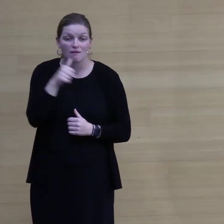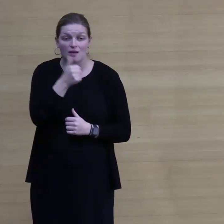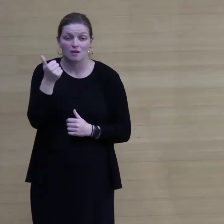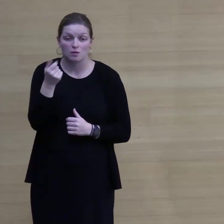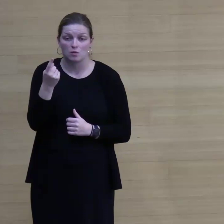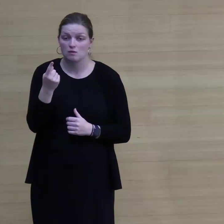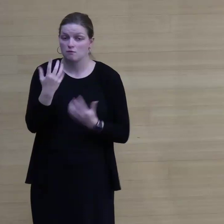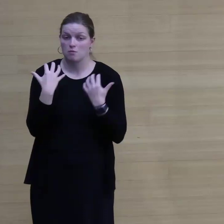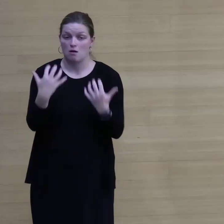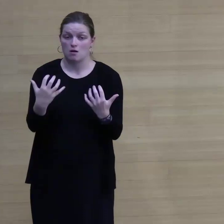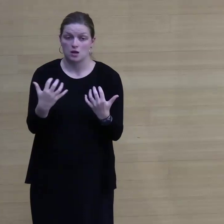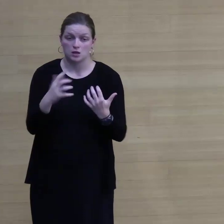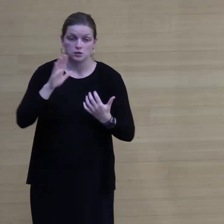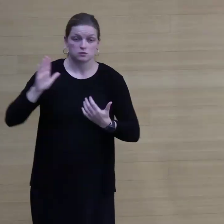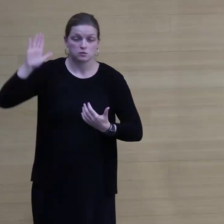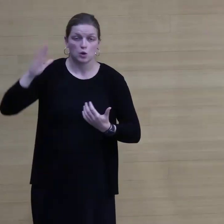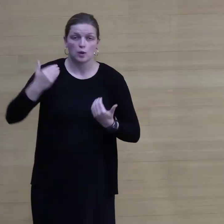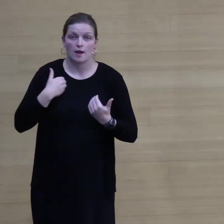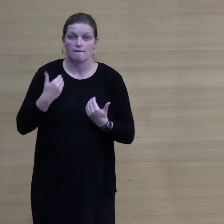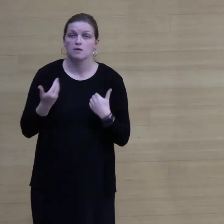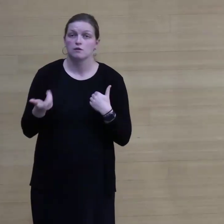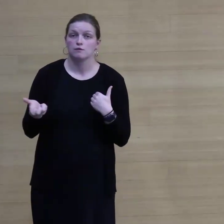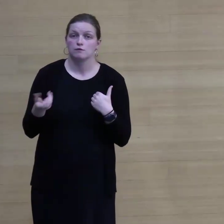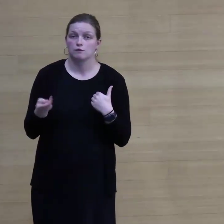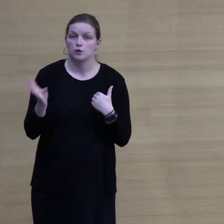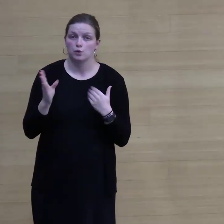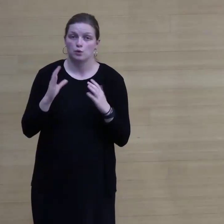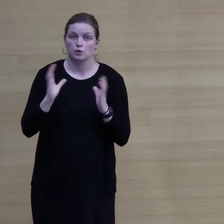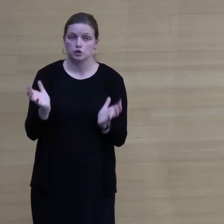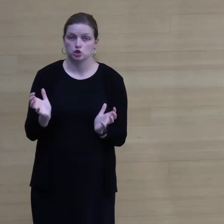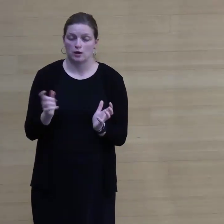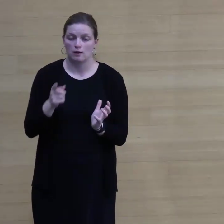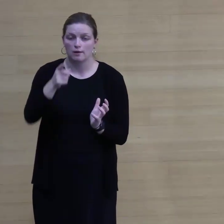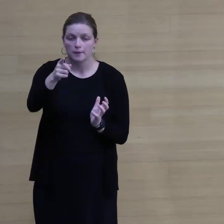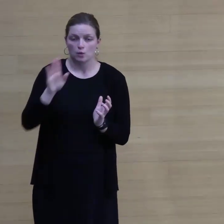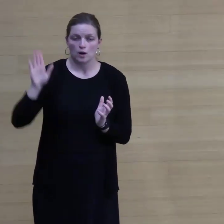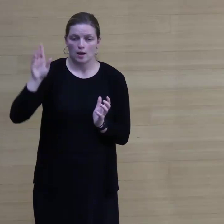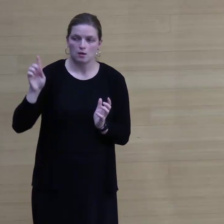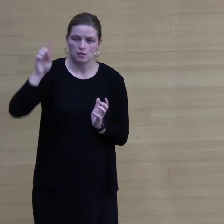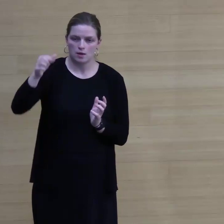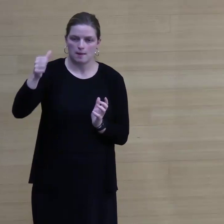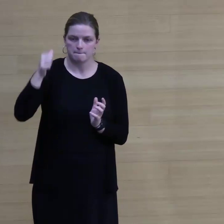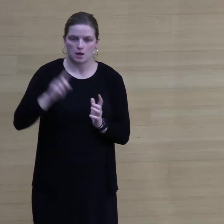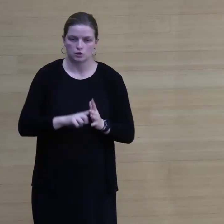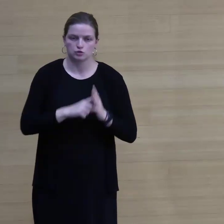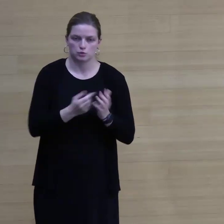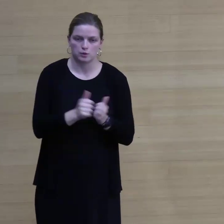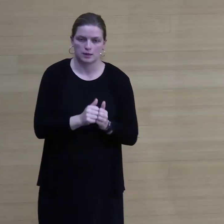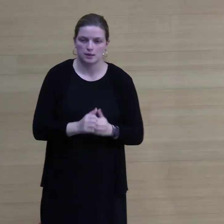the audience has questions, if not, we have a couple from online. But I see one hand in the back, so we'll get started with that.